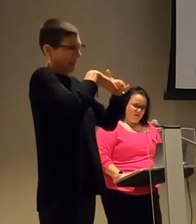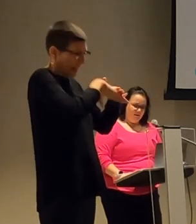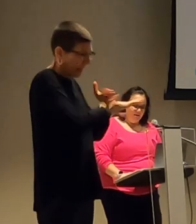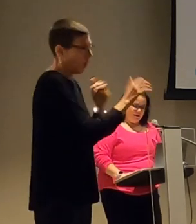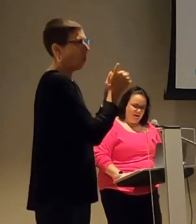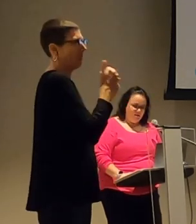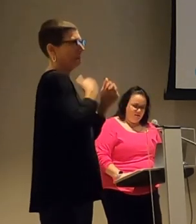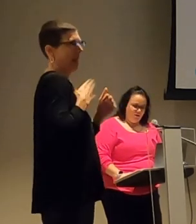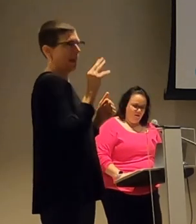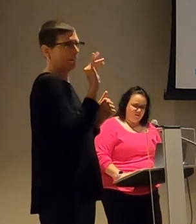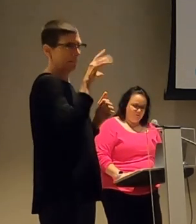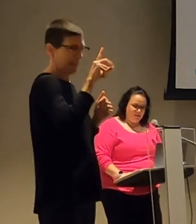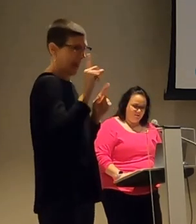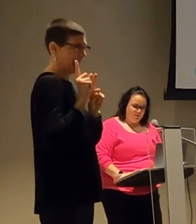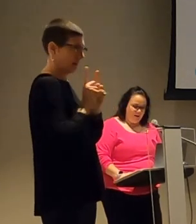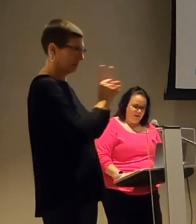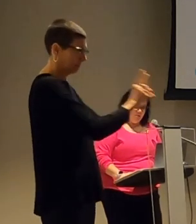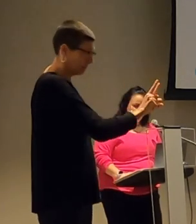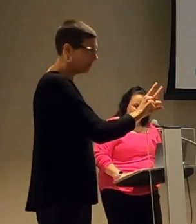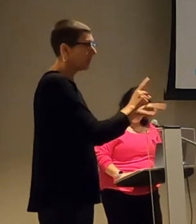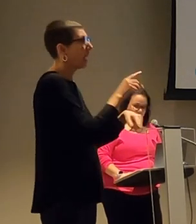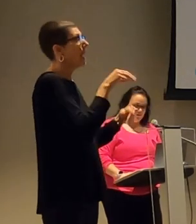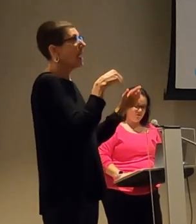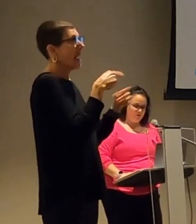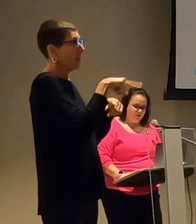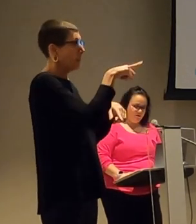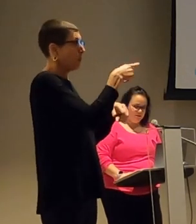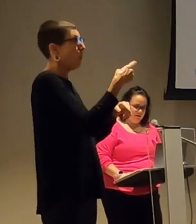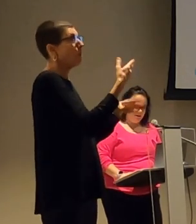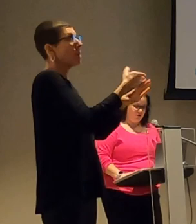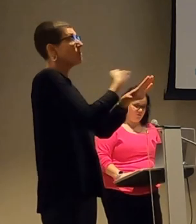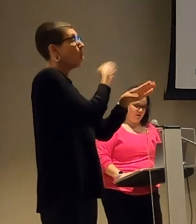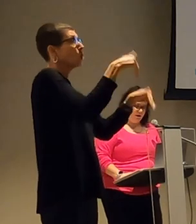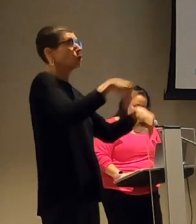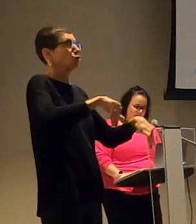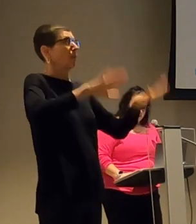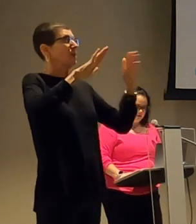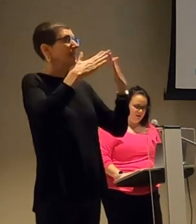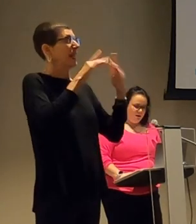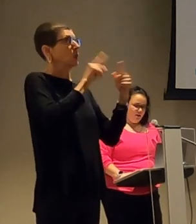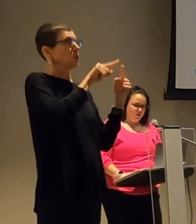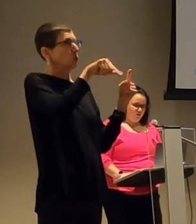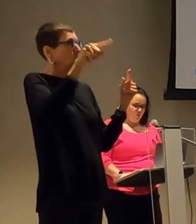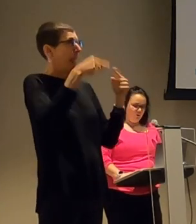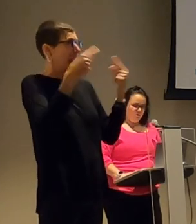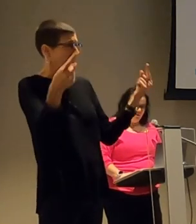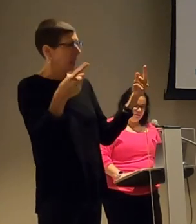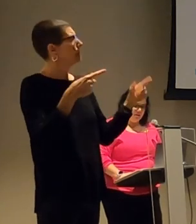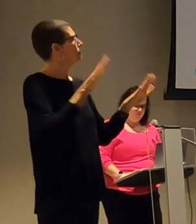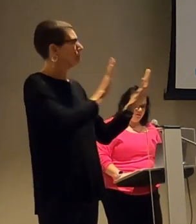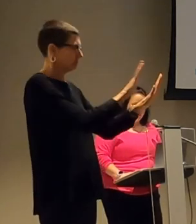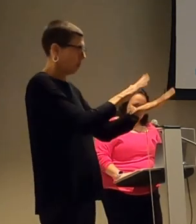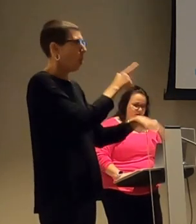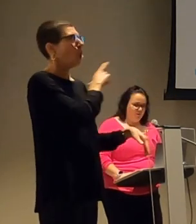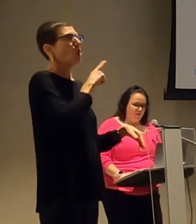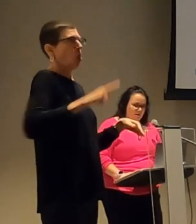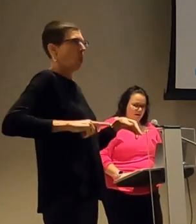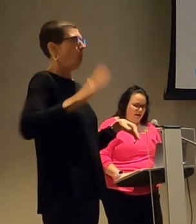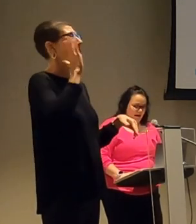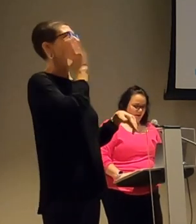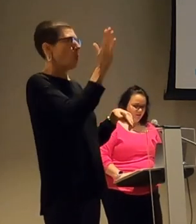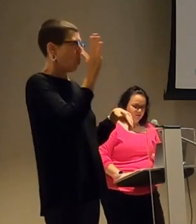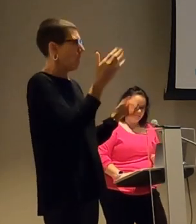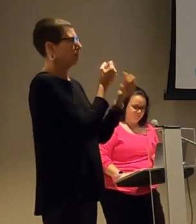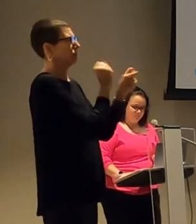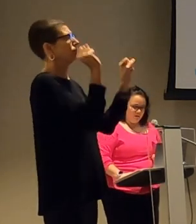And within the days you have specified before you will surrender the city to our enemies, the Lord will deliver Israel by